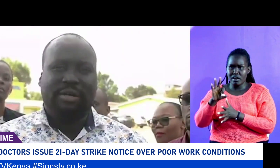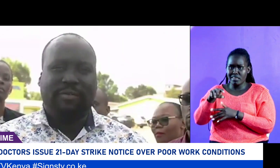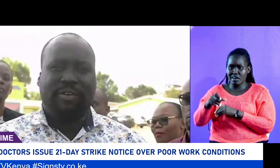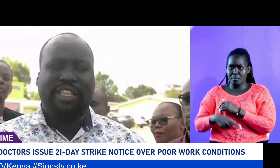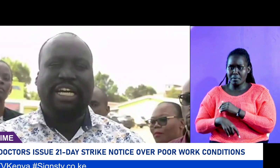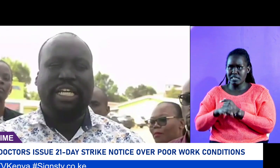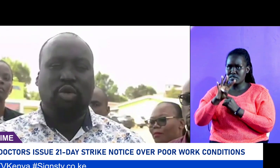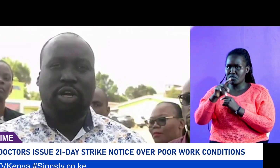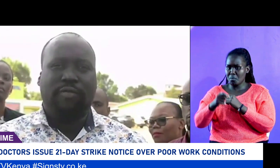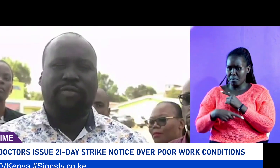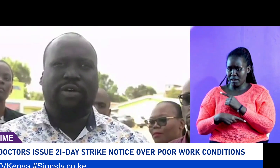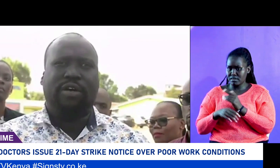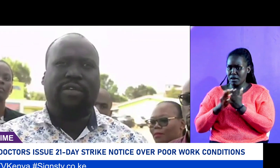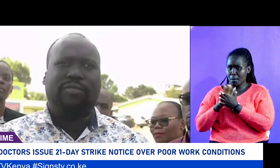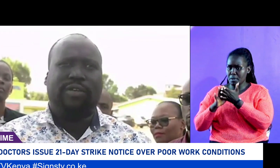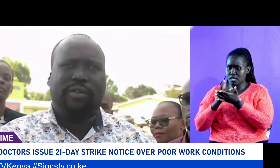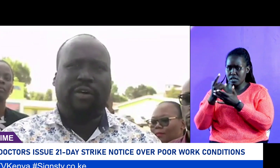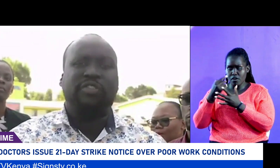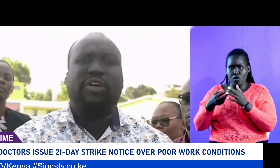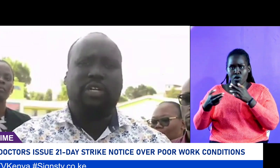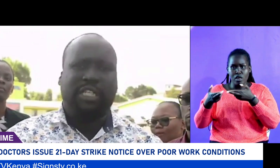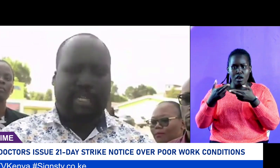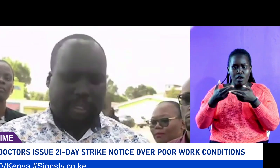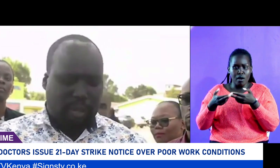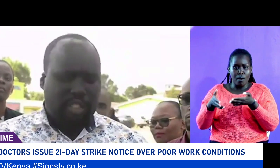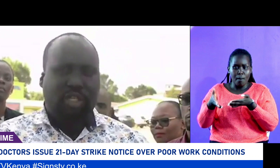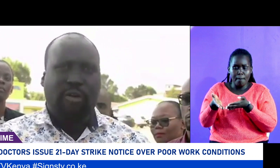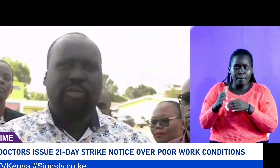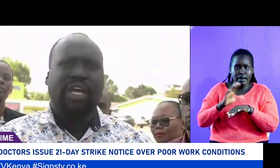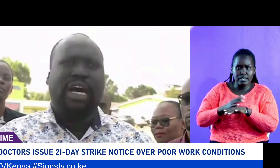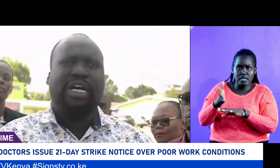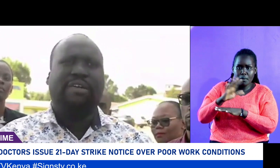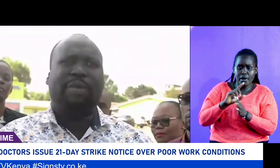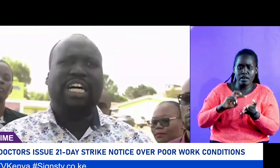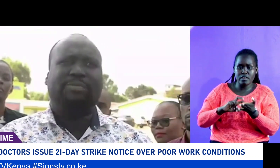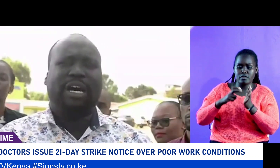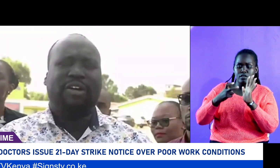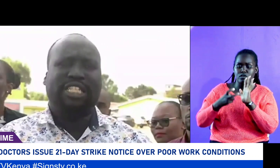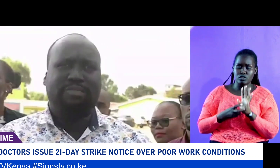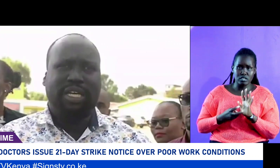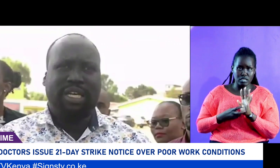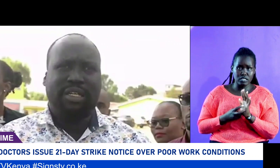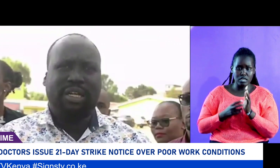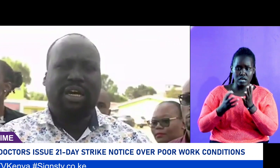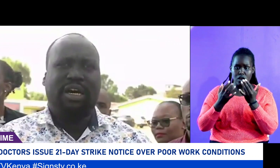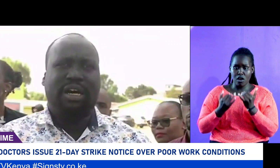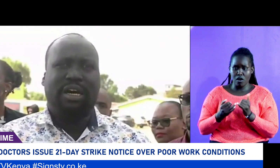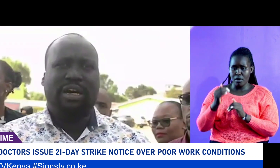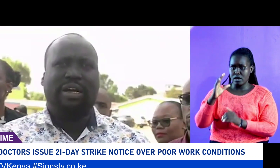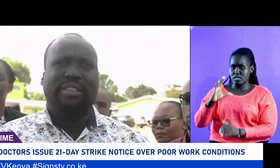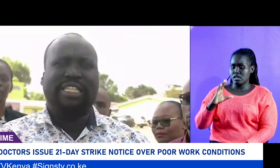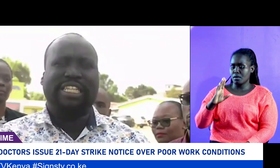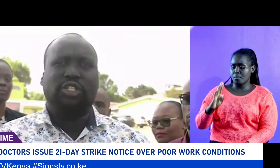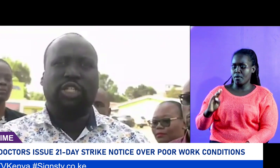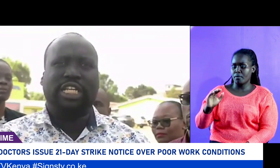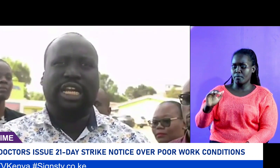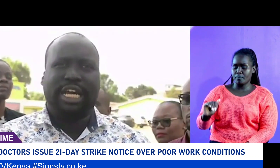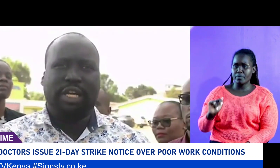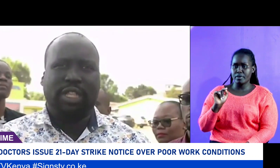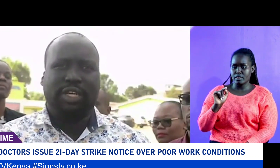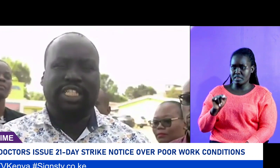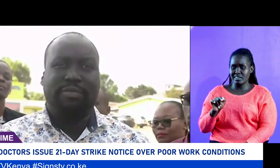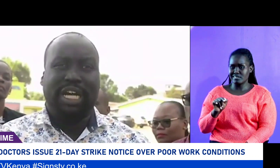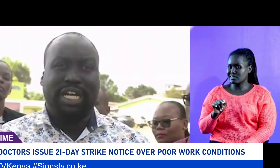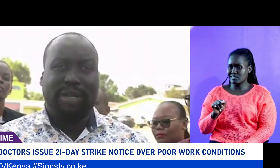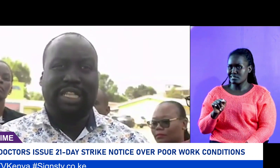basis for their renewal of the contract. So as per our CBA, this is not in